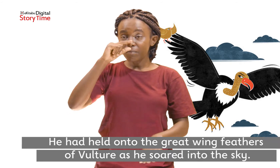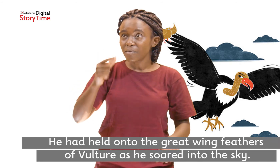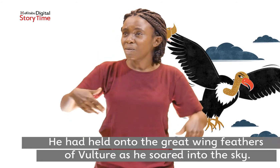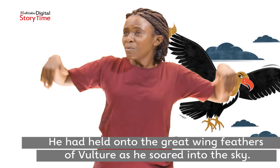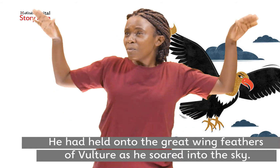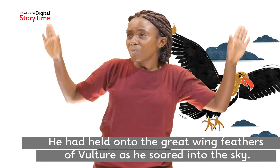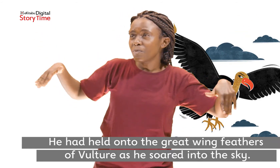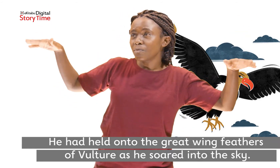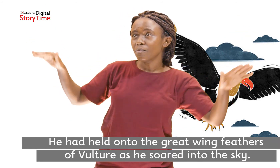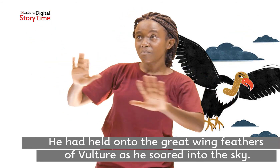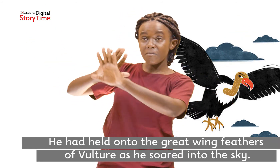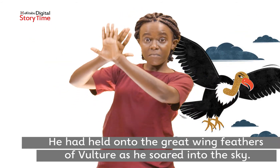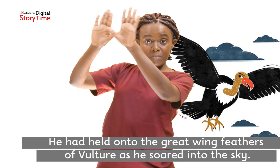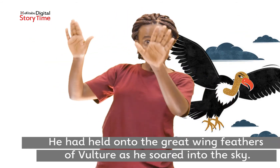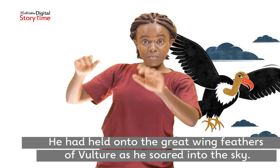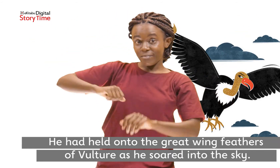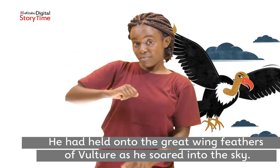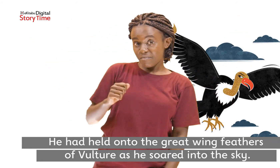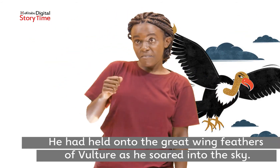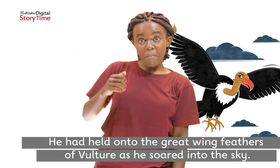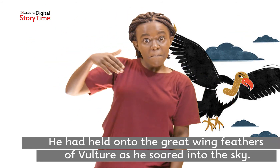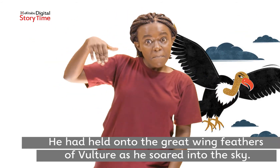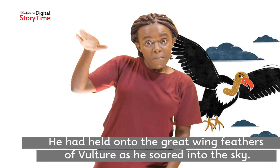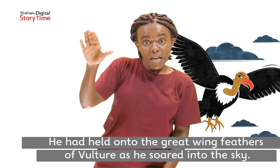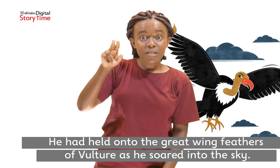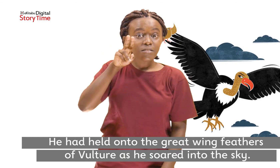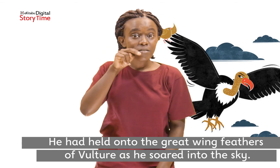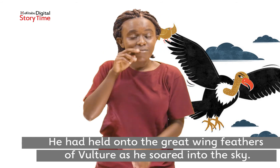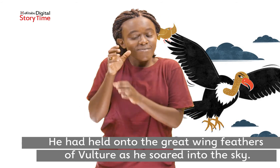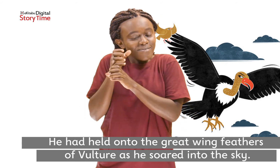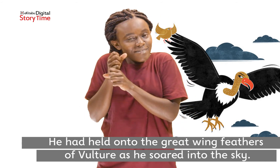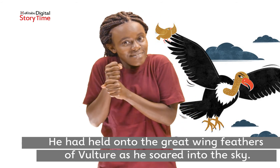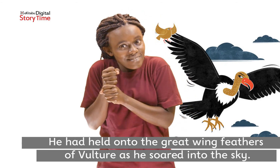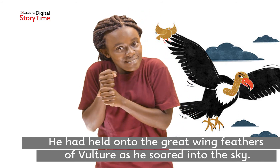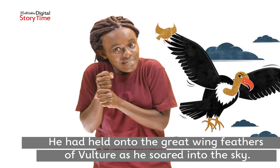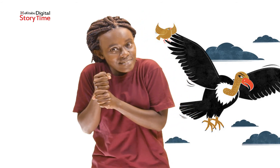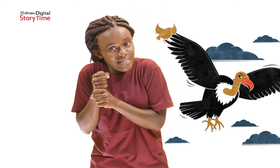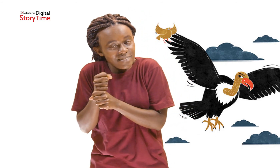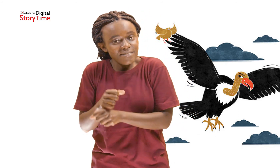He had held on to the great wing feathers of Vulture as he soared into the sky.